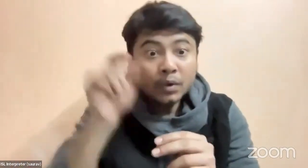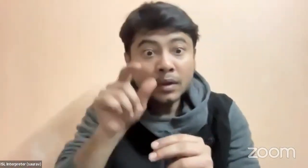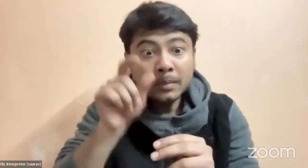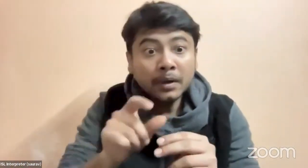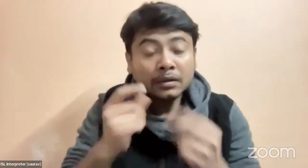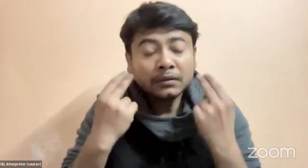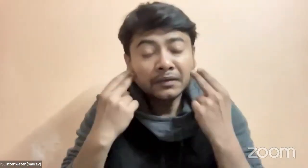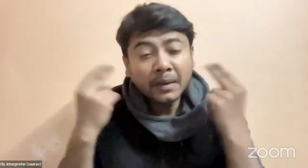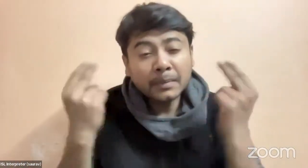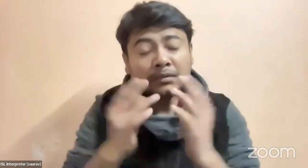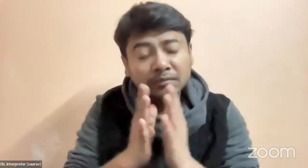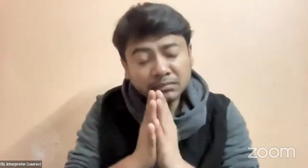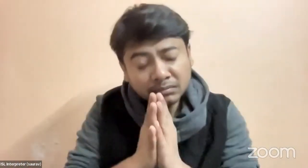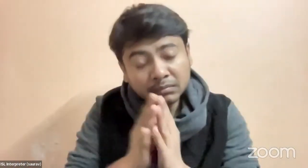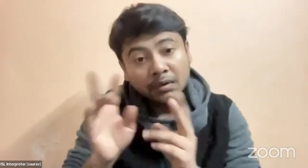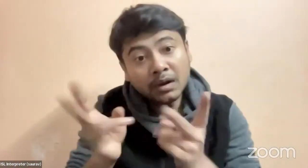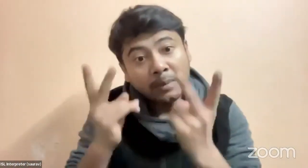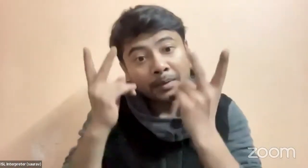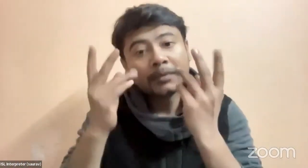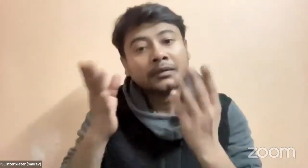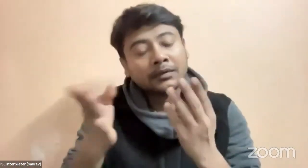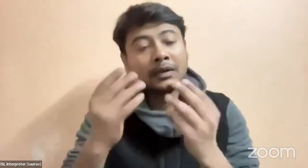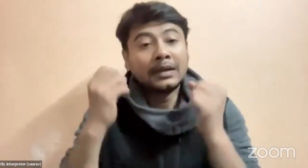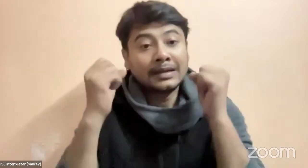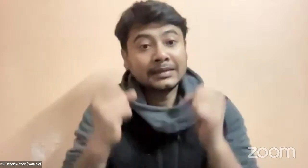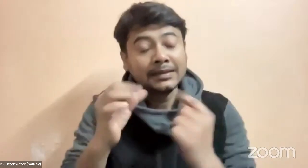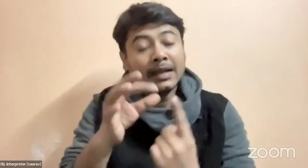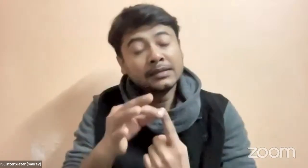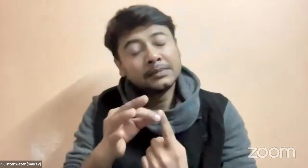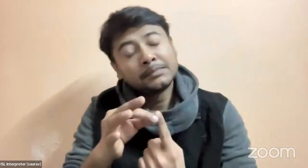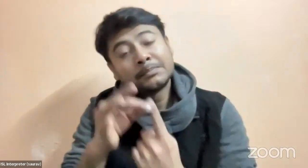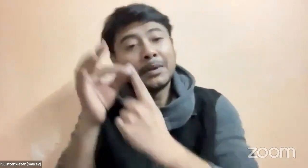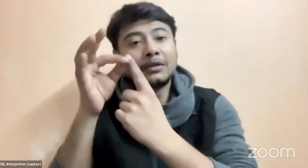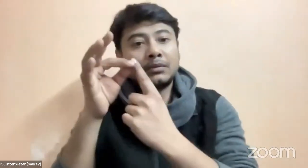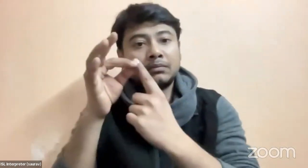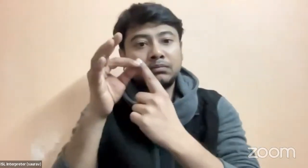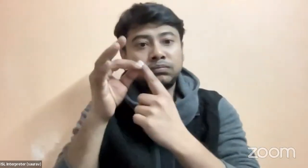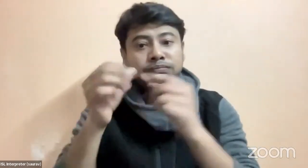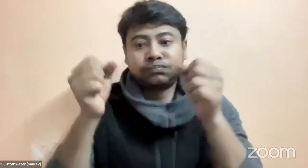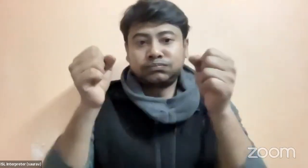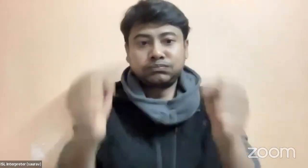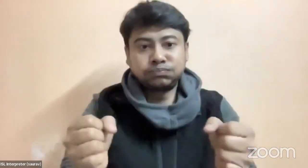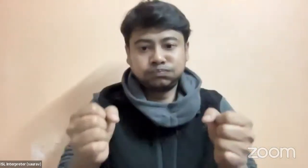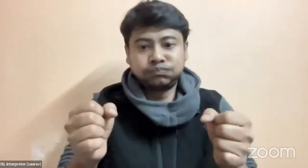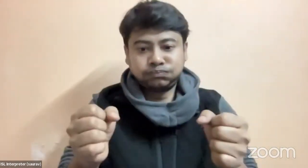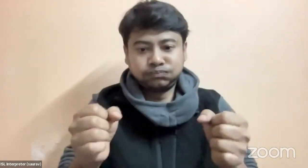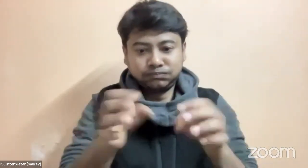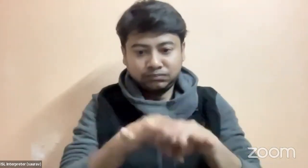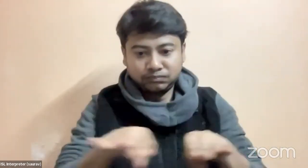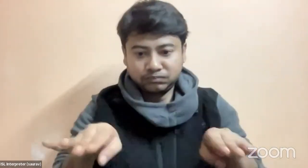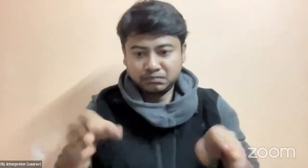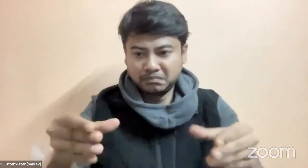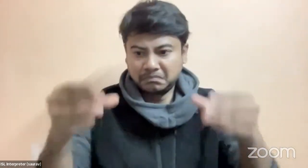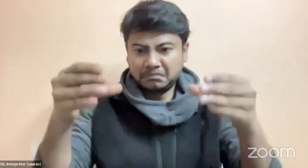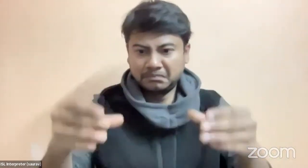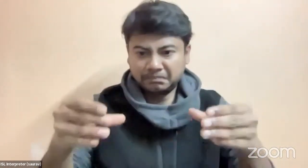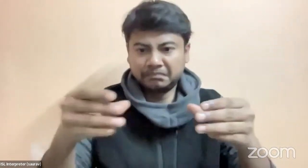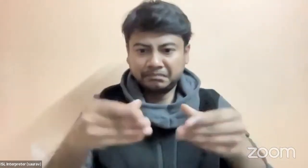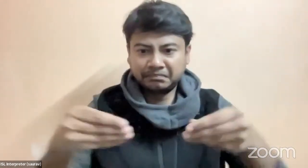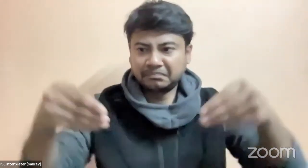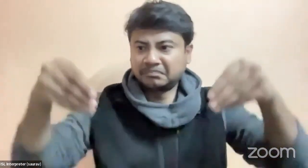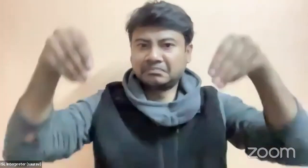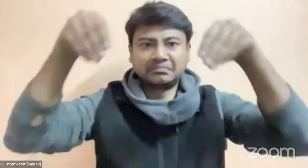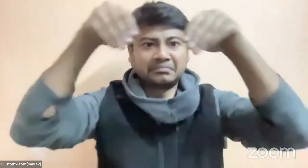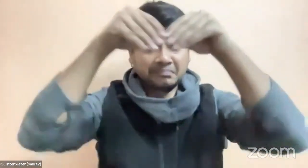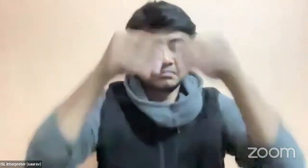they come. So this great throne was prepared for them. Guru Asana, that is called as. Please type it there.